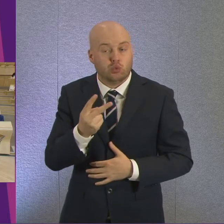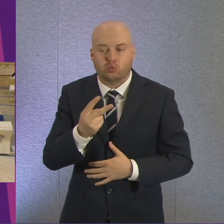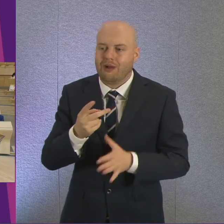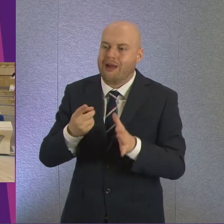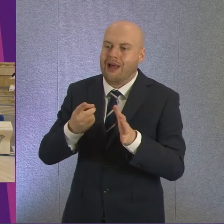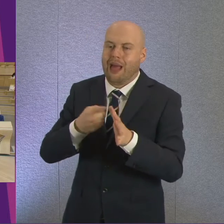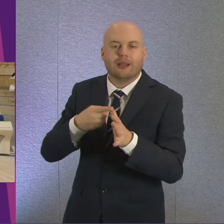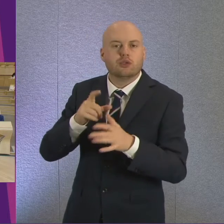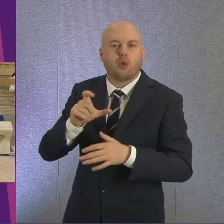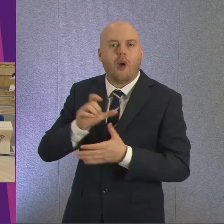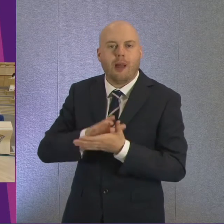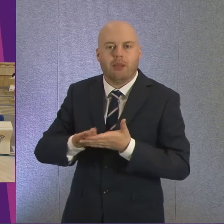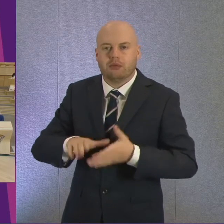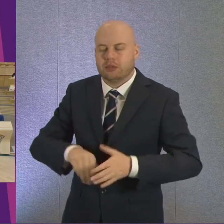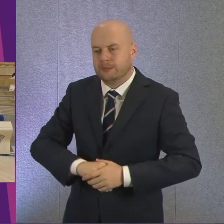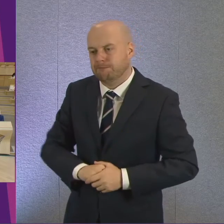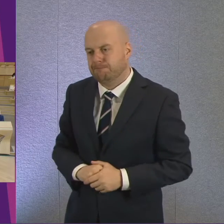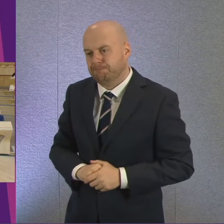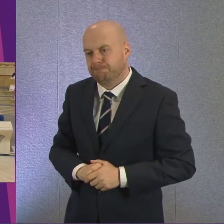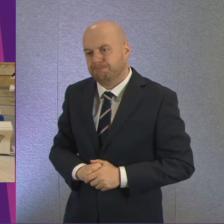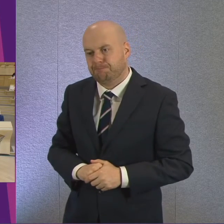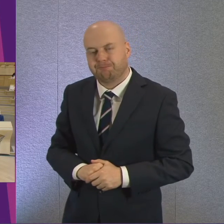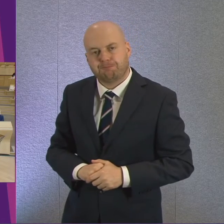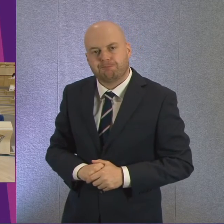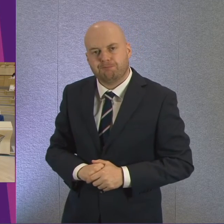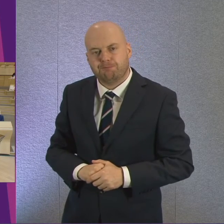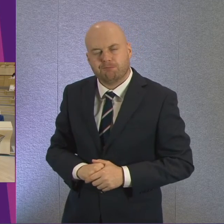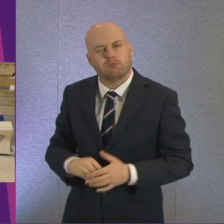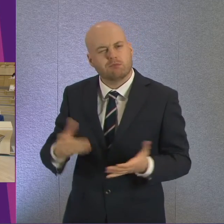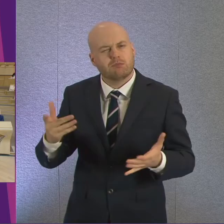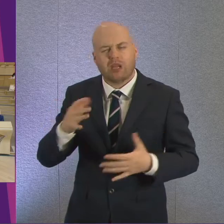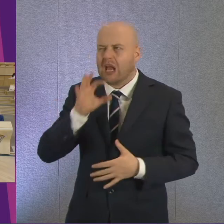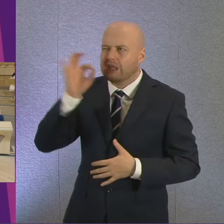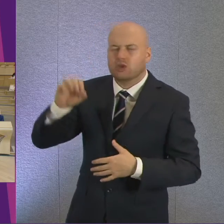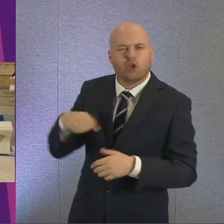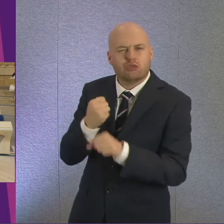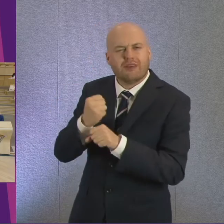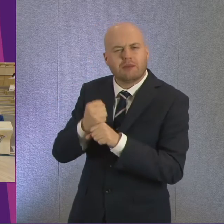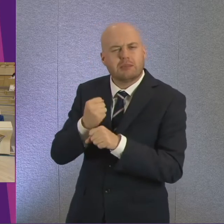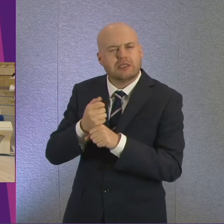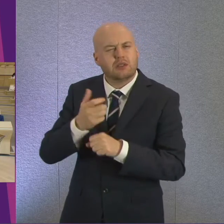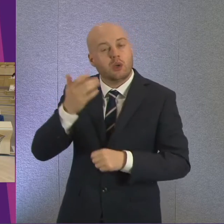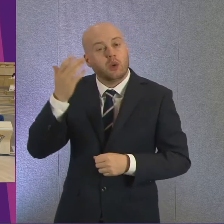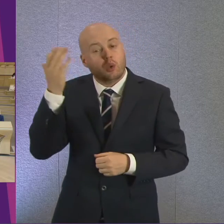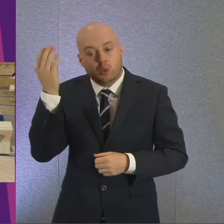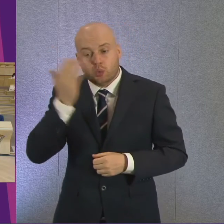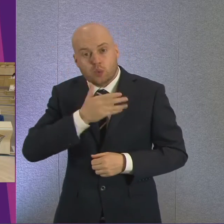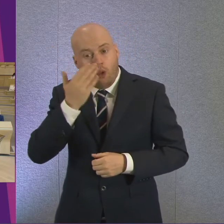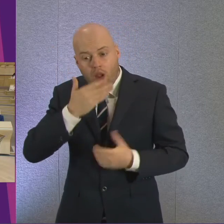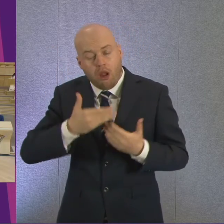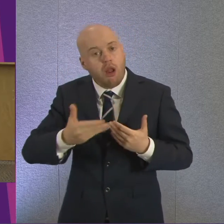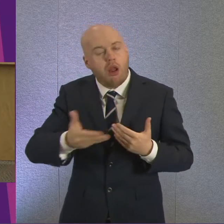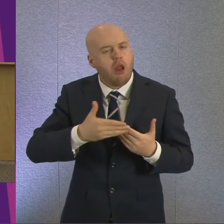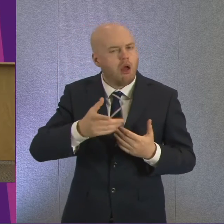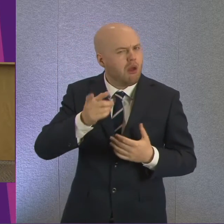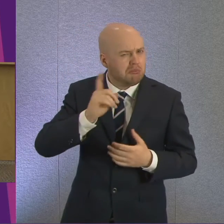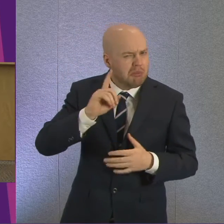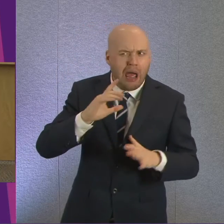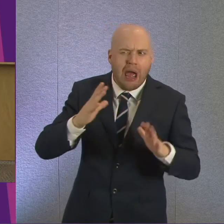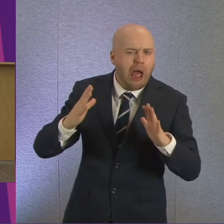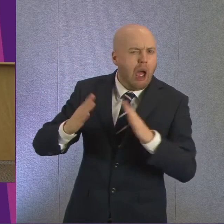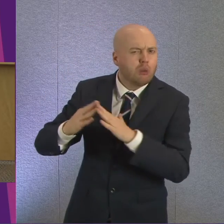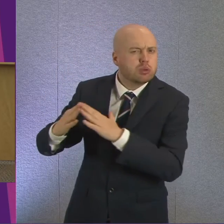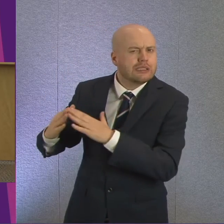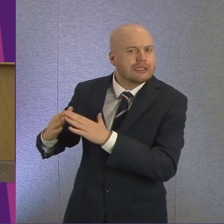Thank you, Presiding Officer. To ask the Scottish Government, with the school term resuming, whether it will provide an update on how it is ensuring equal access to